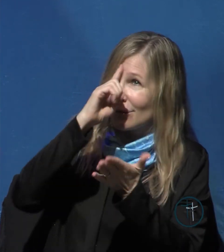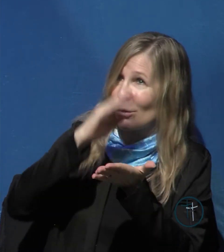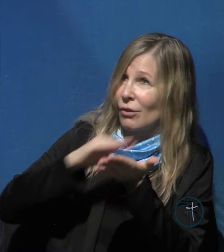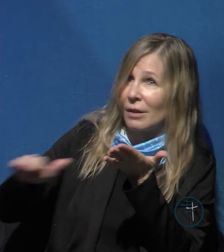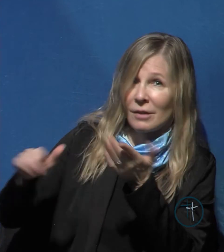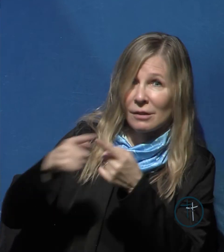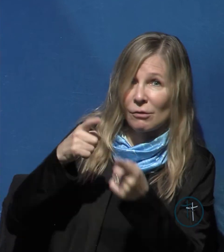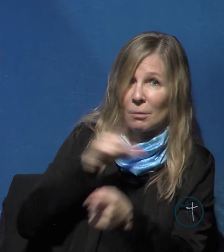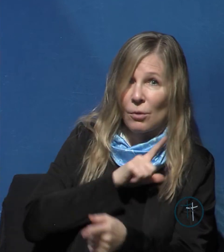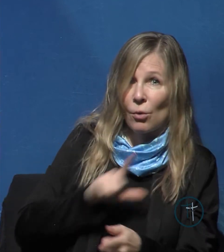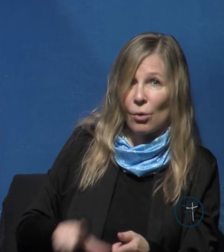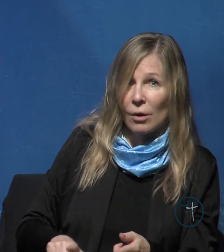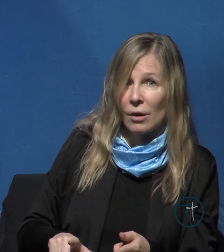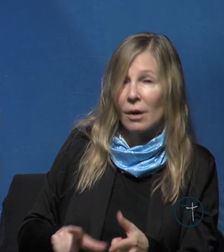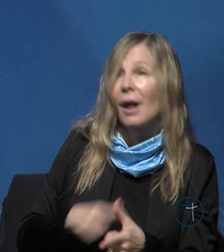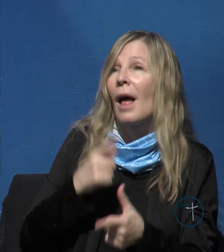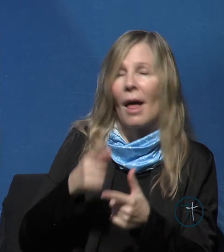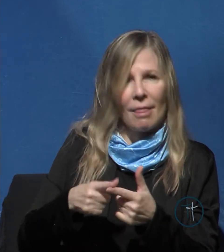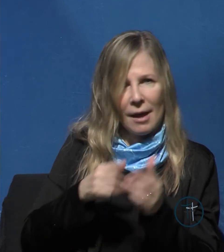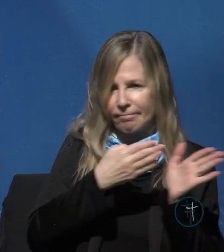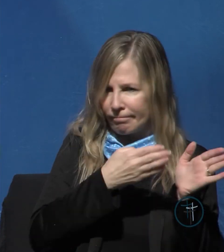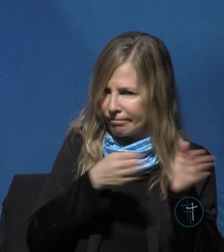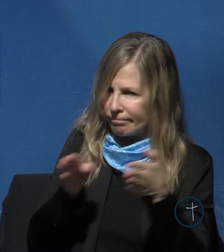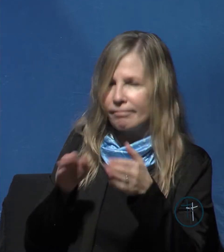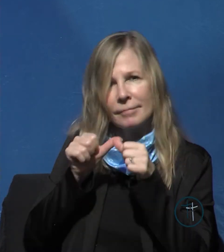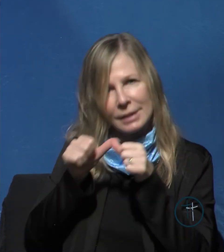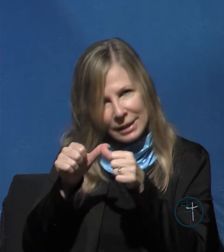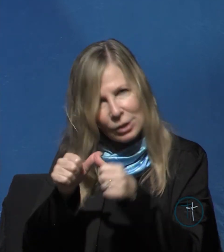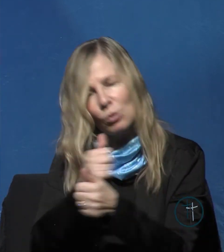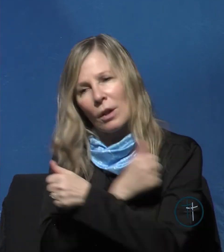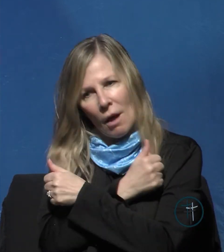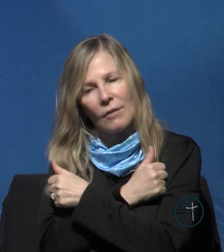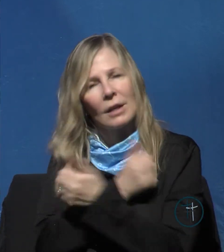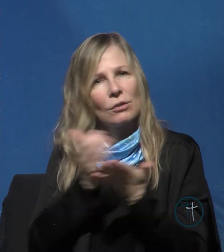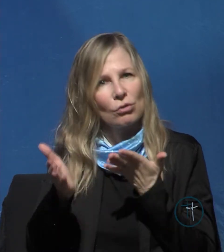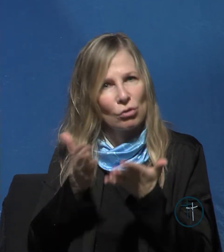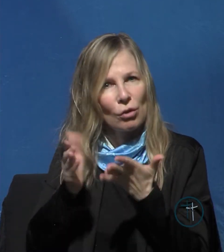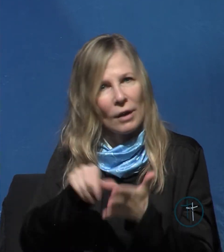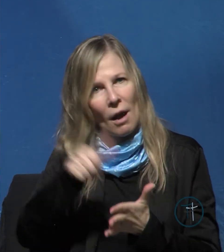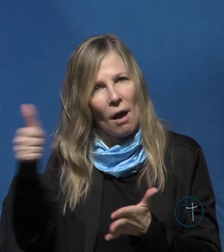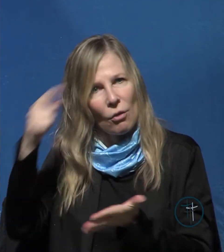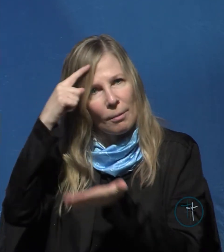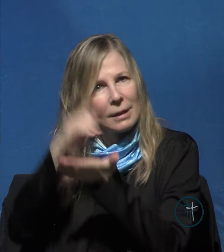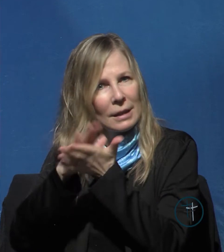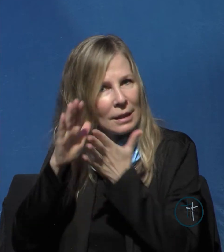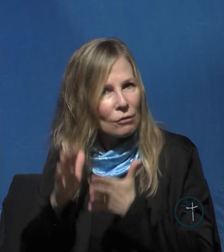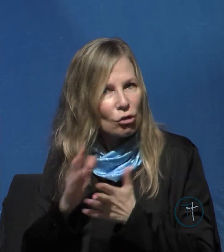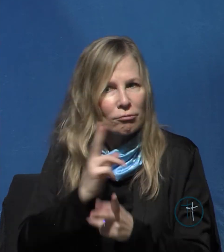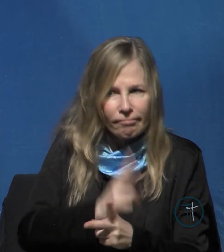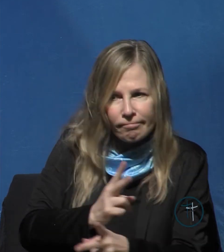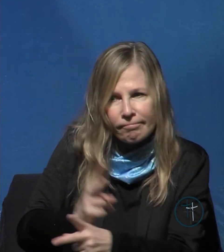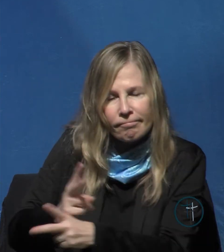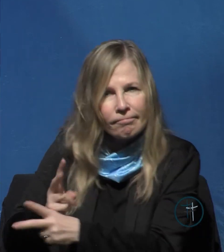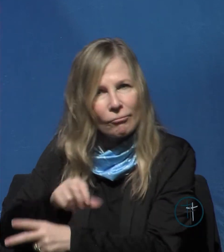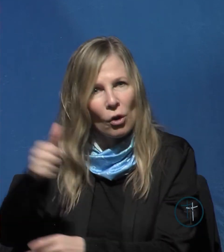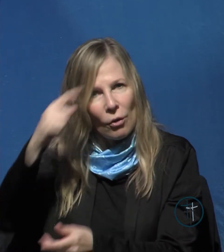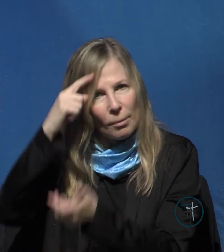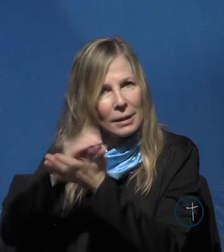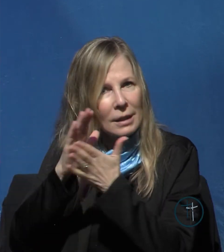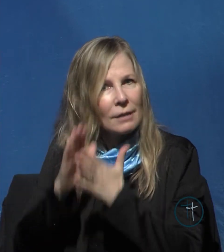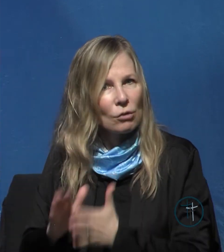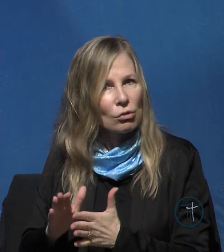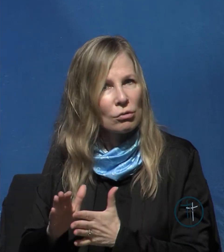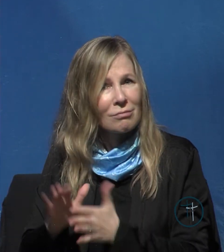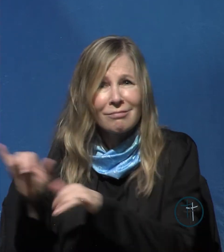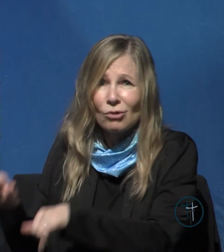the Lord, and then resume loving other believers, serving other believers, caring for other believers as Christ